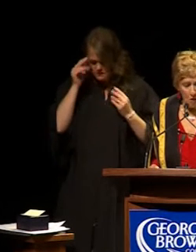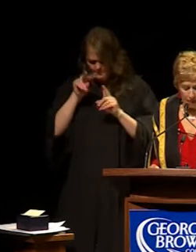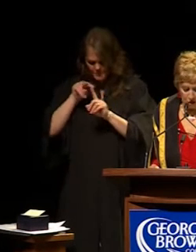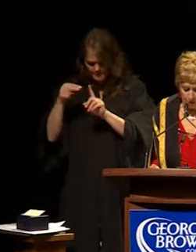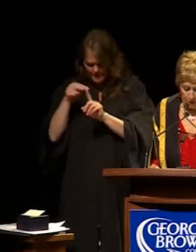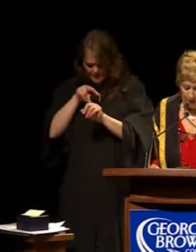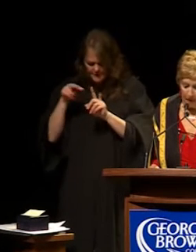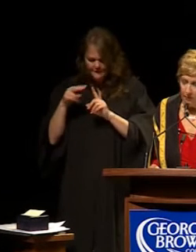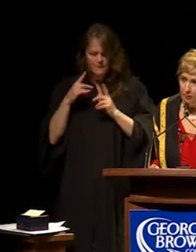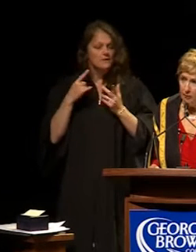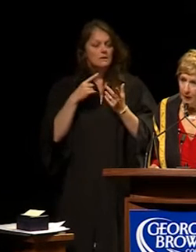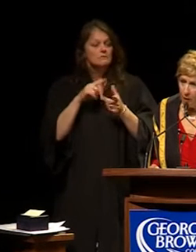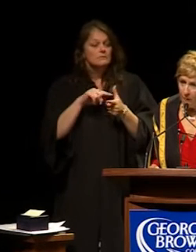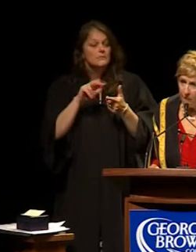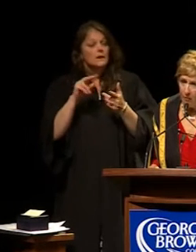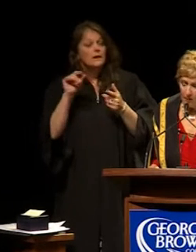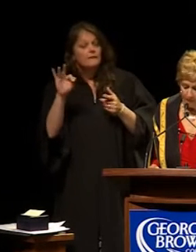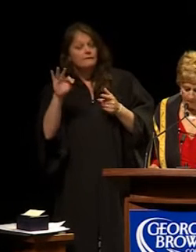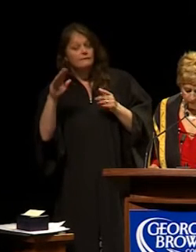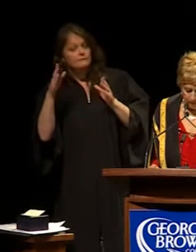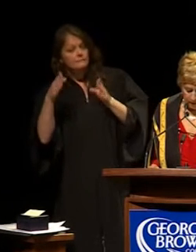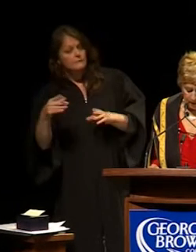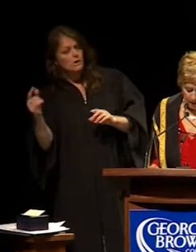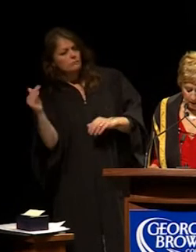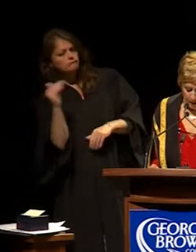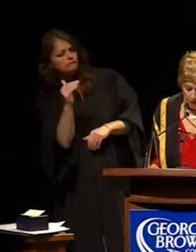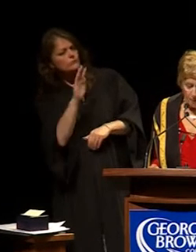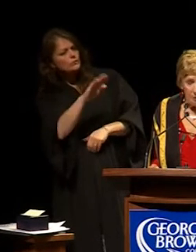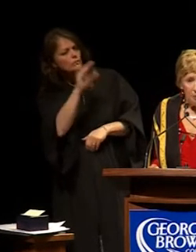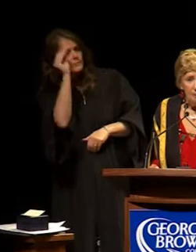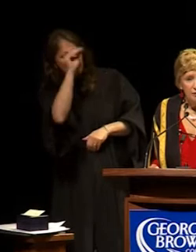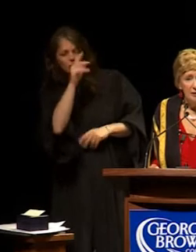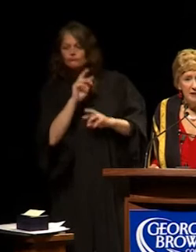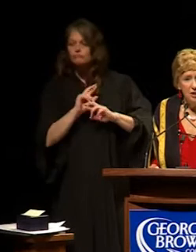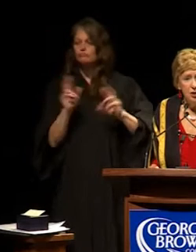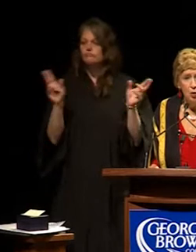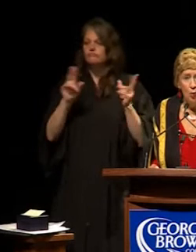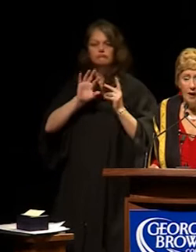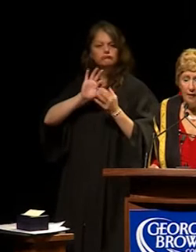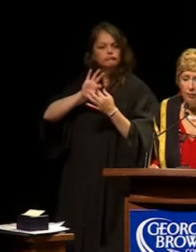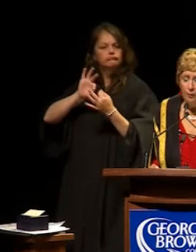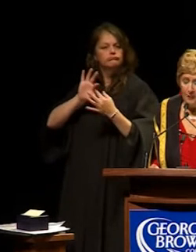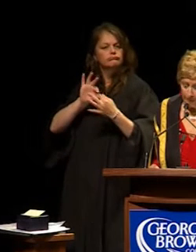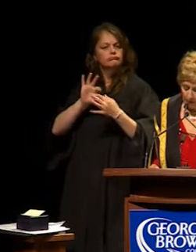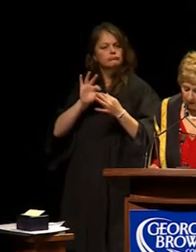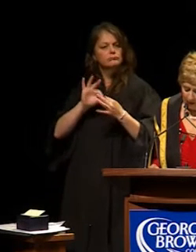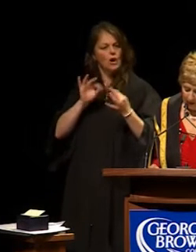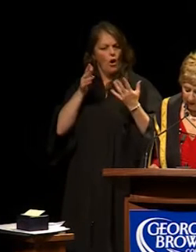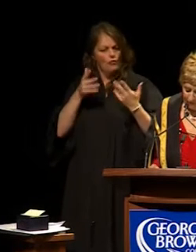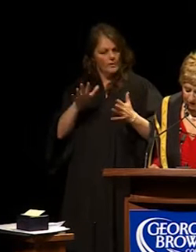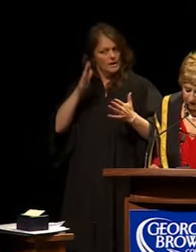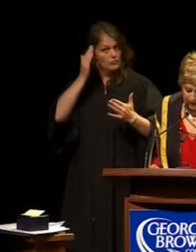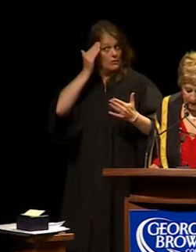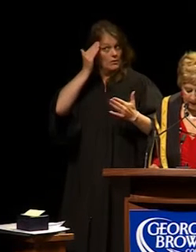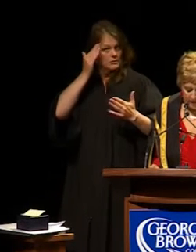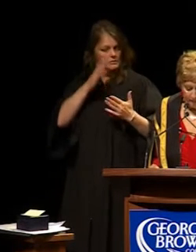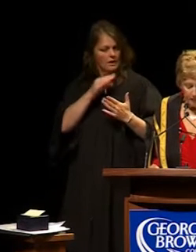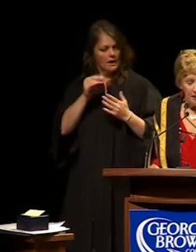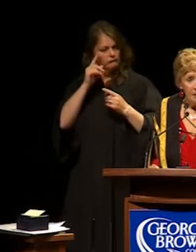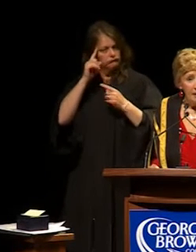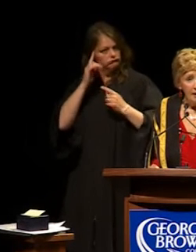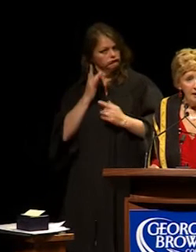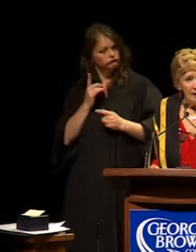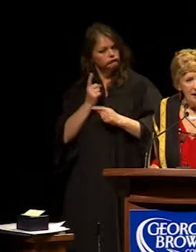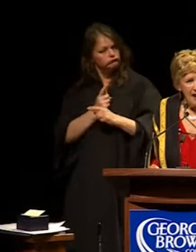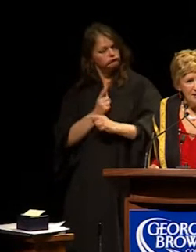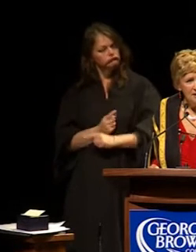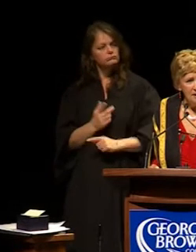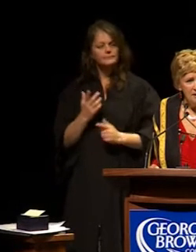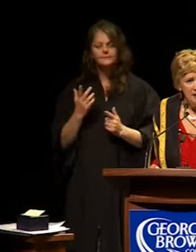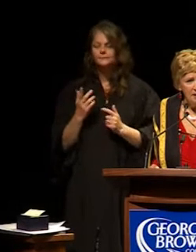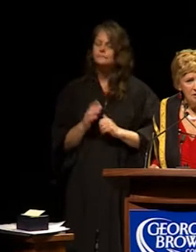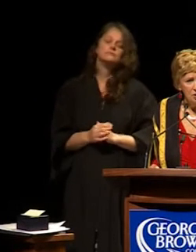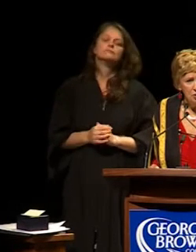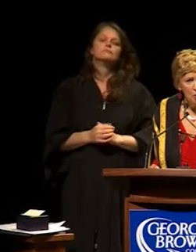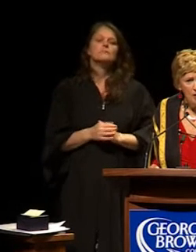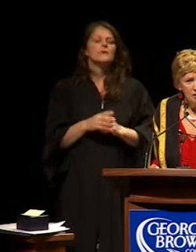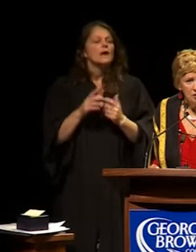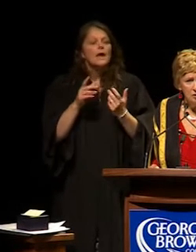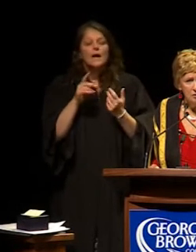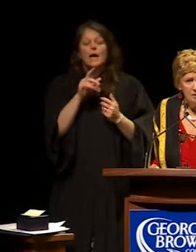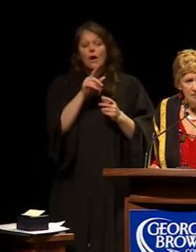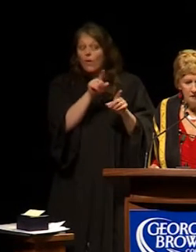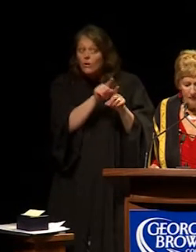are knowledgeable and helpful. You have to listen to what other people have to say and ask